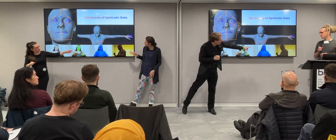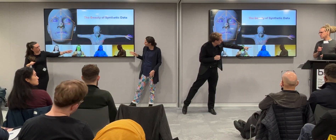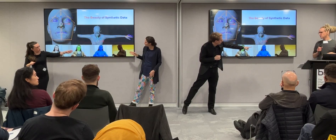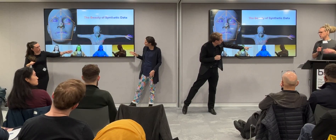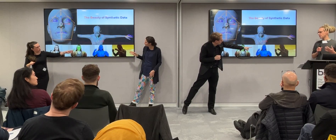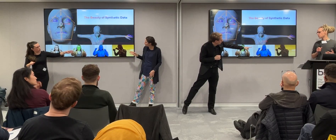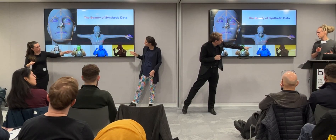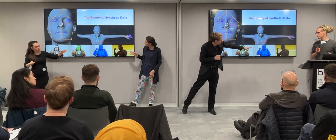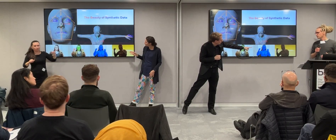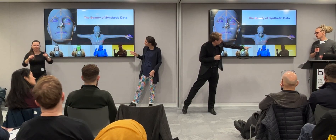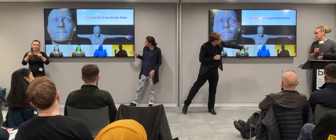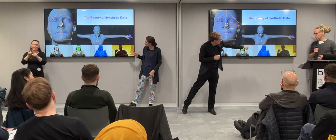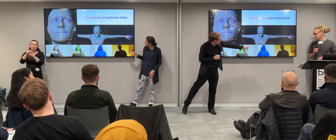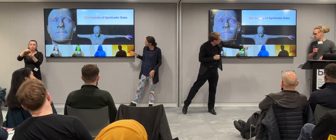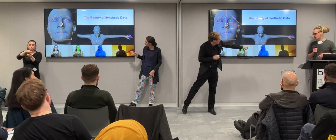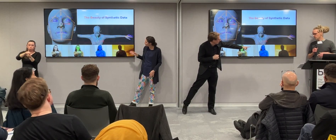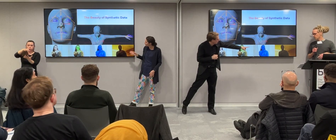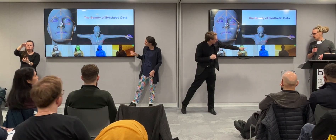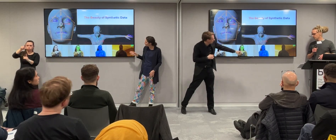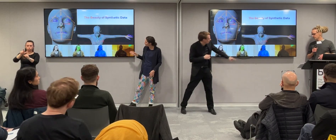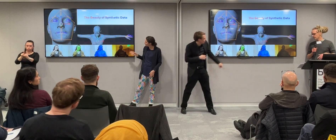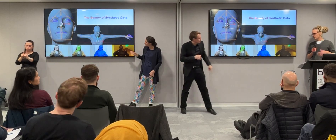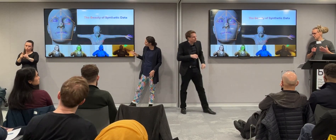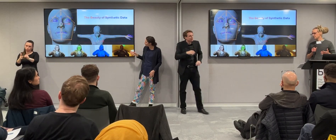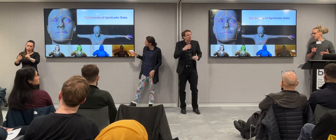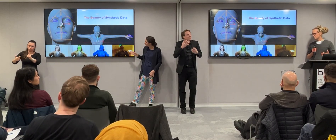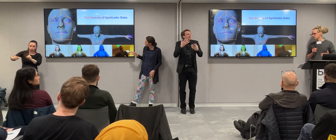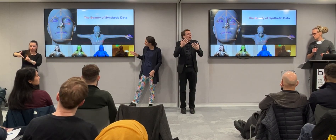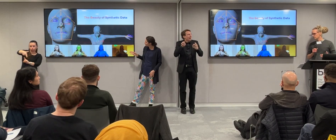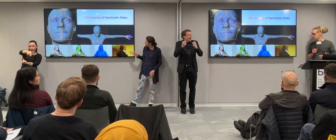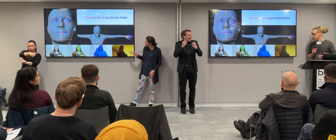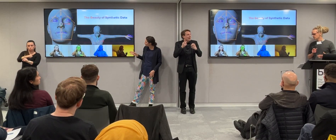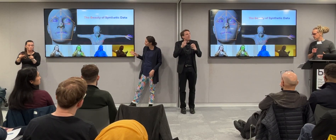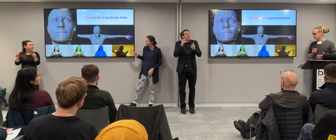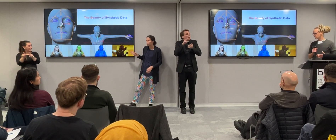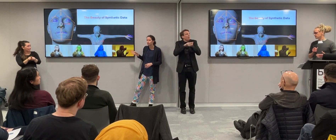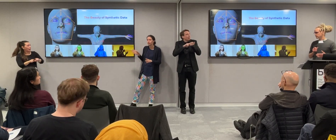see basically a rendering of exactly that